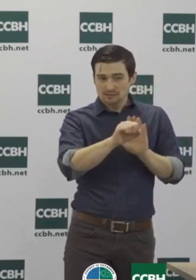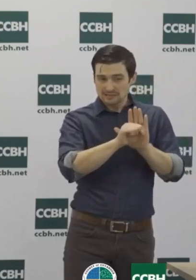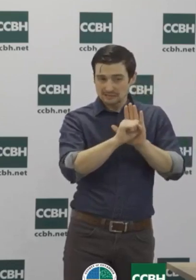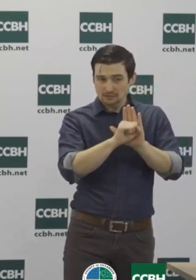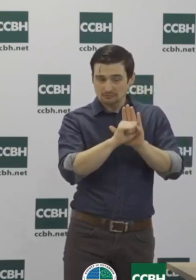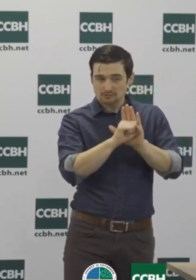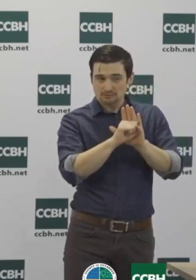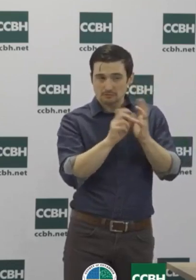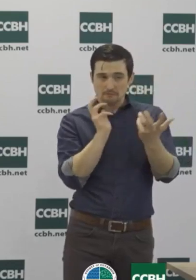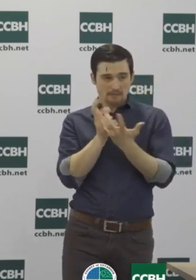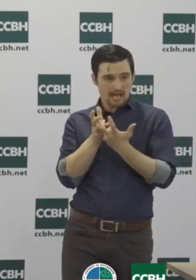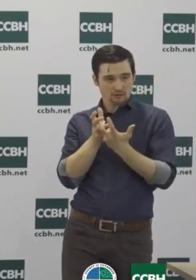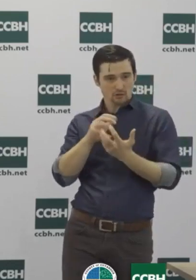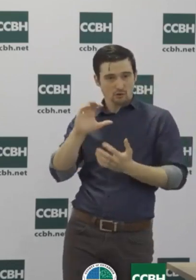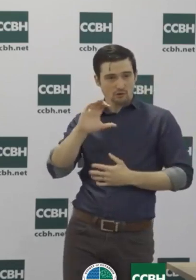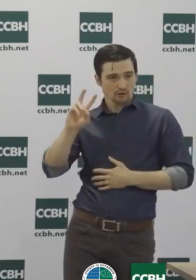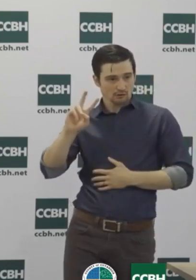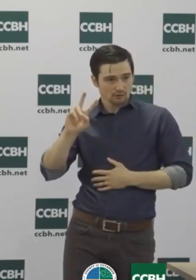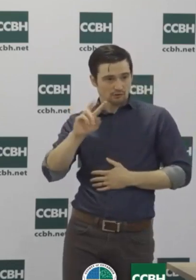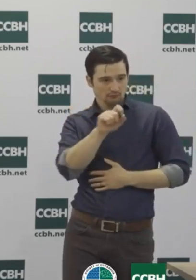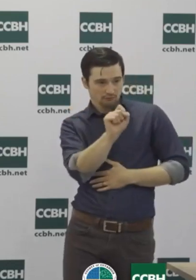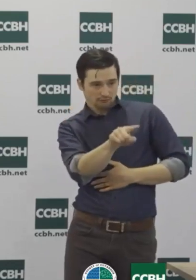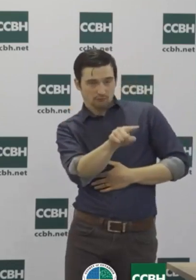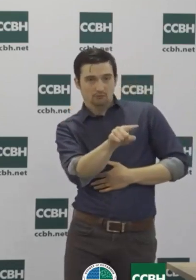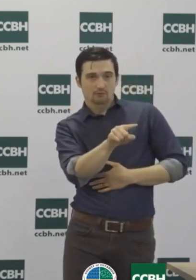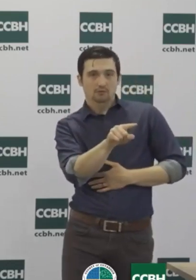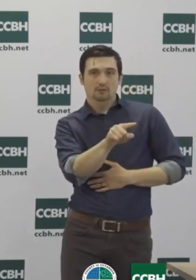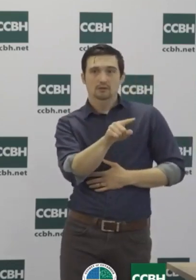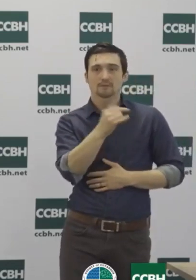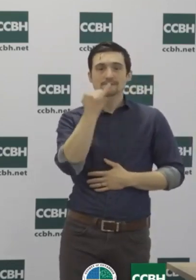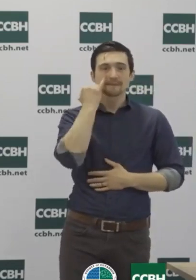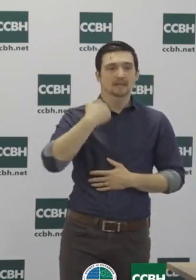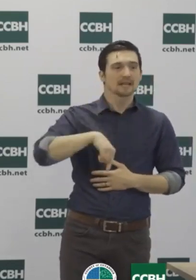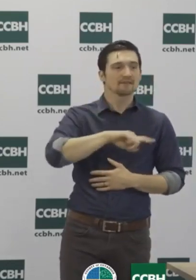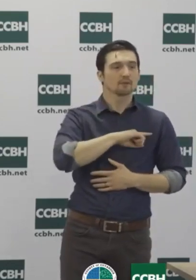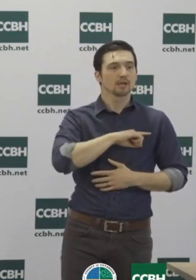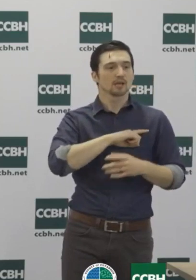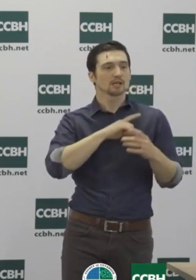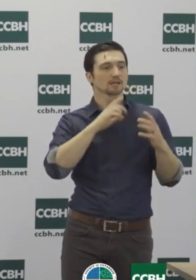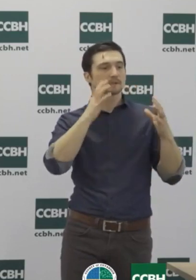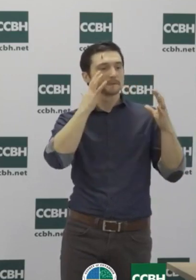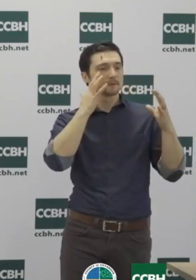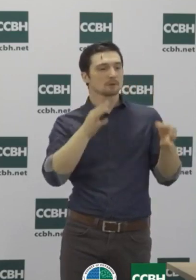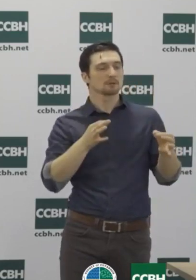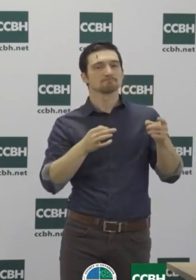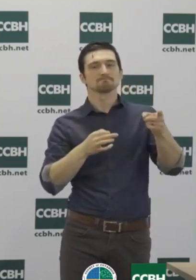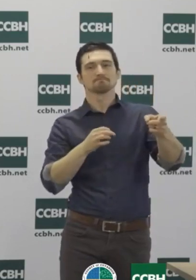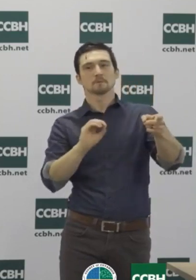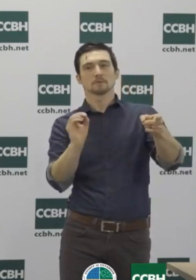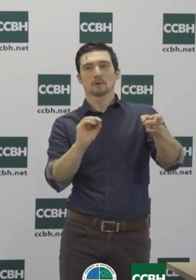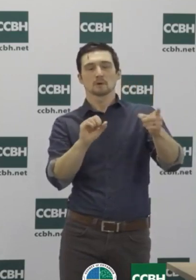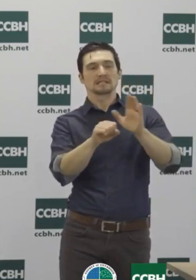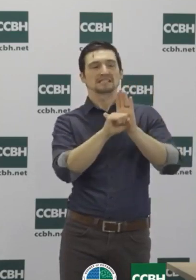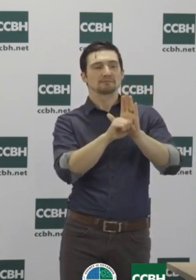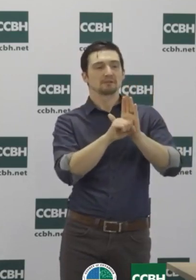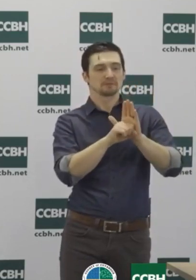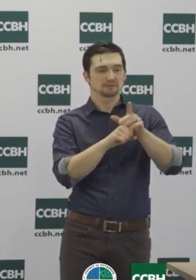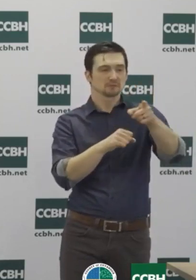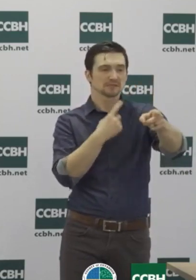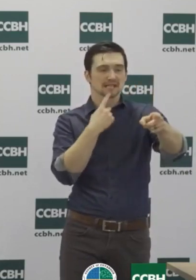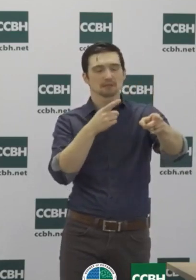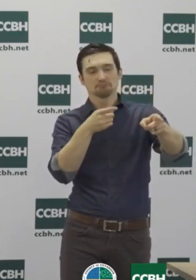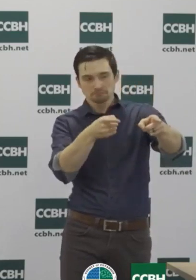COVID-19? If we determine that that contact is not having symptoms, then we will place that person